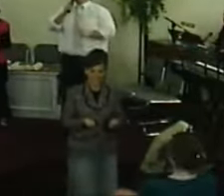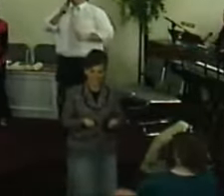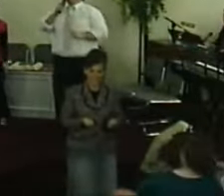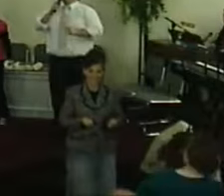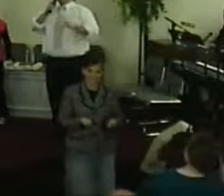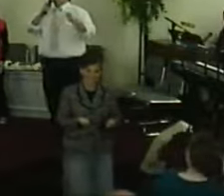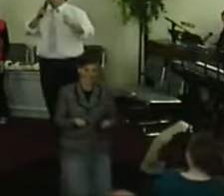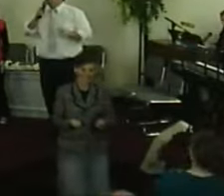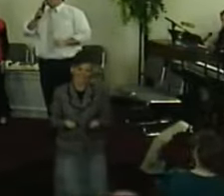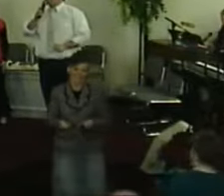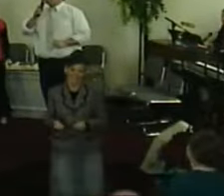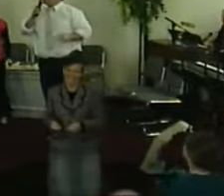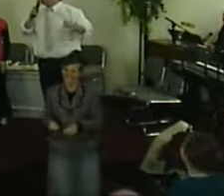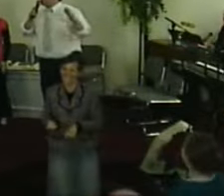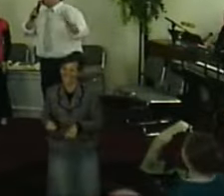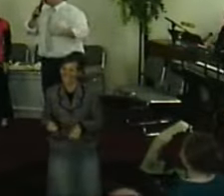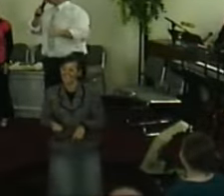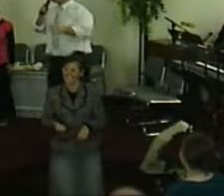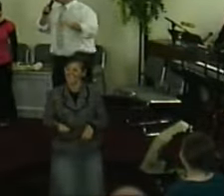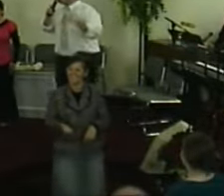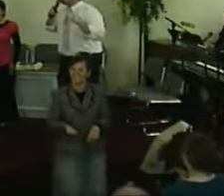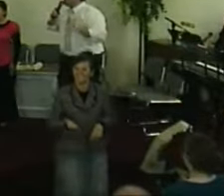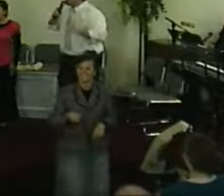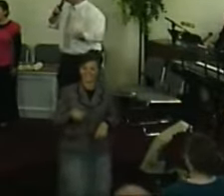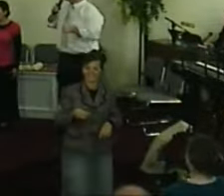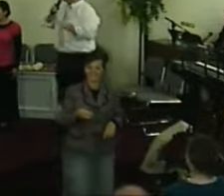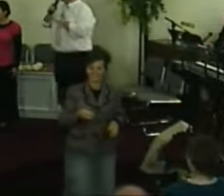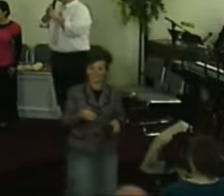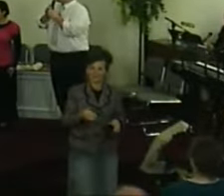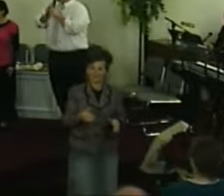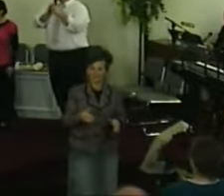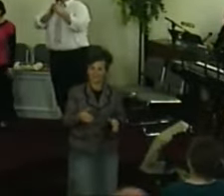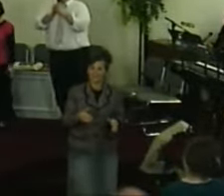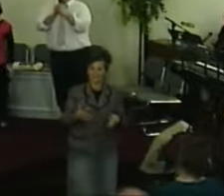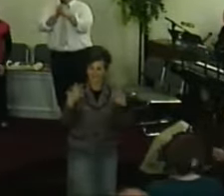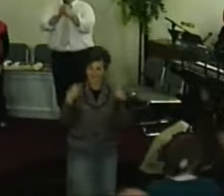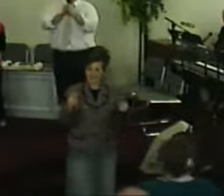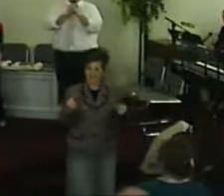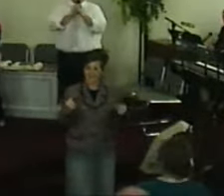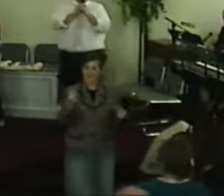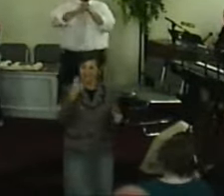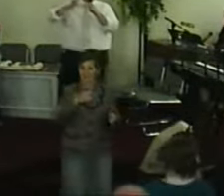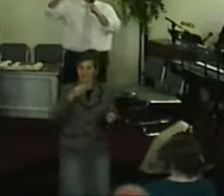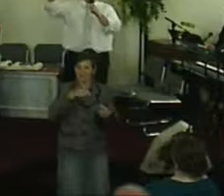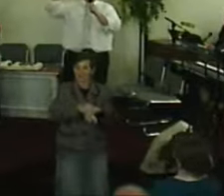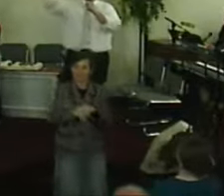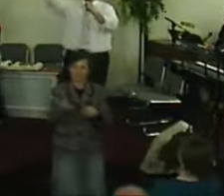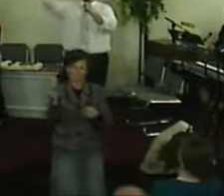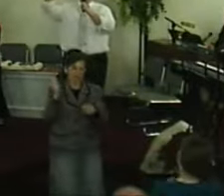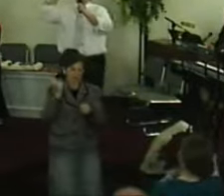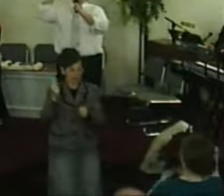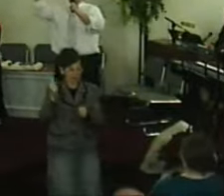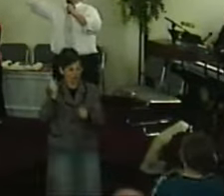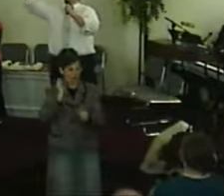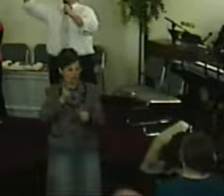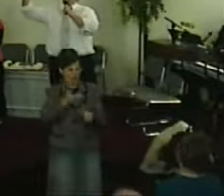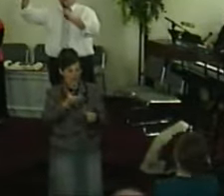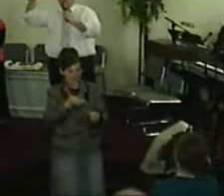are higher than any other. Our God is healer, awesome in power.